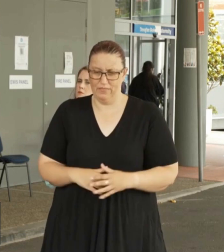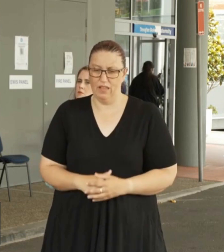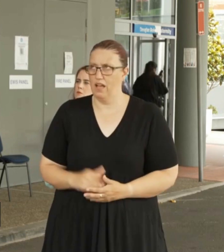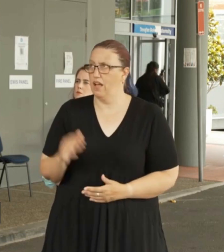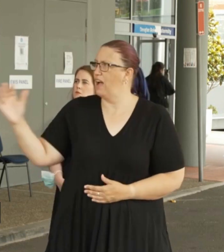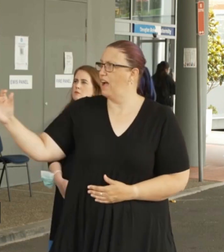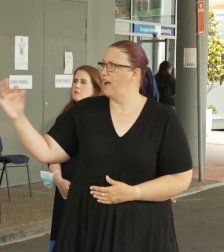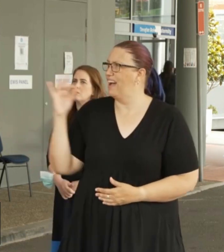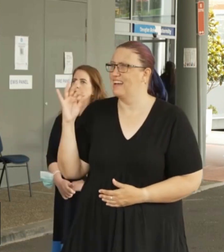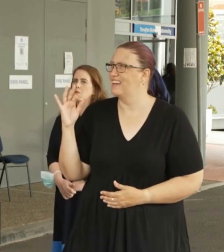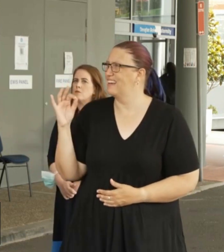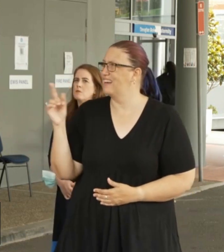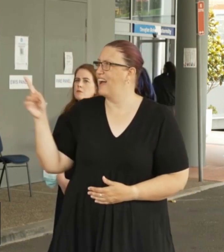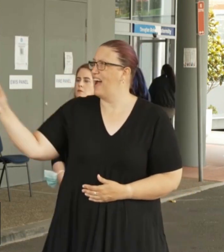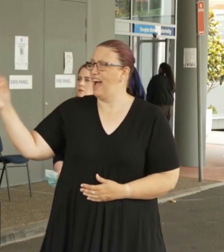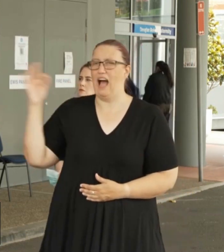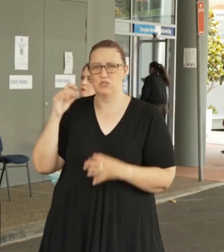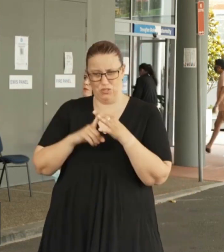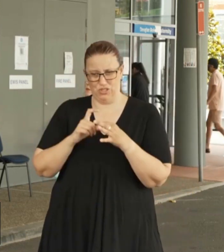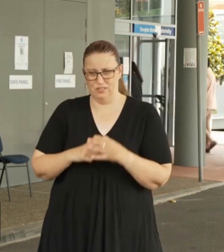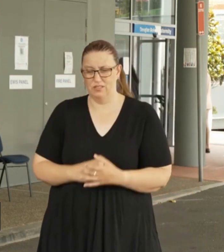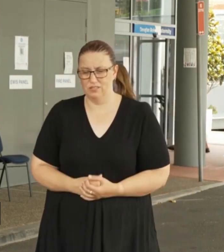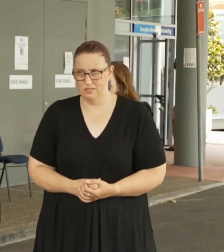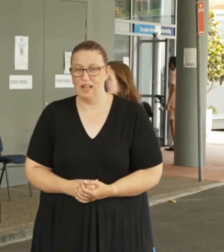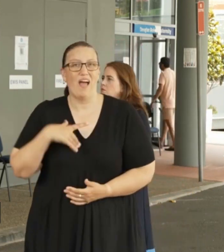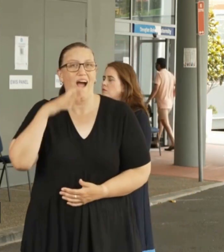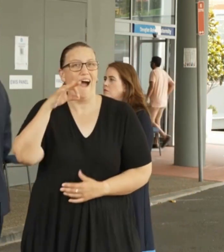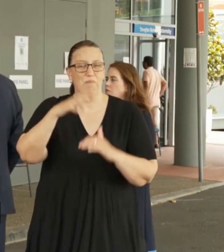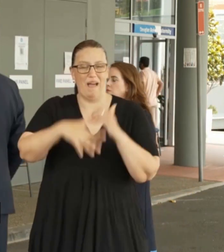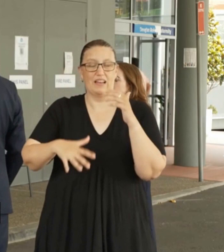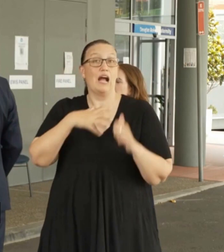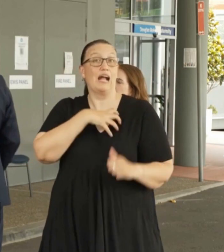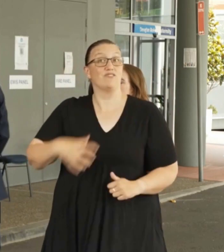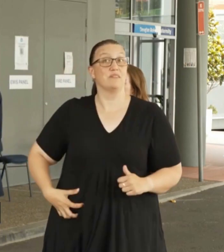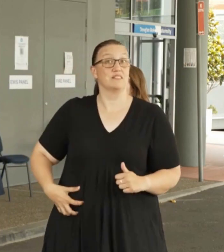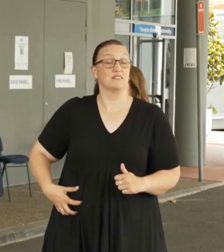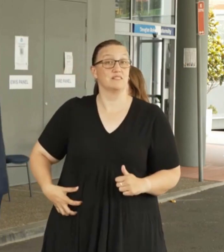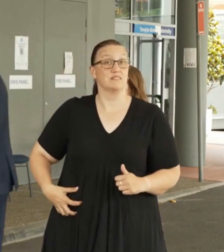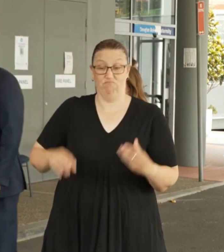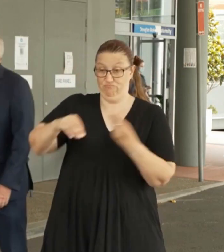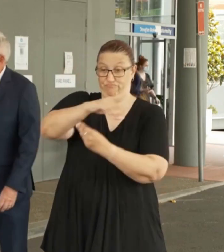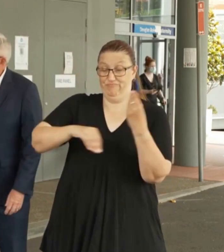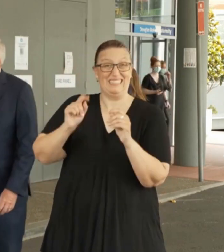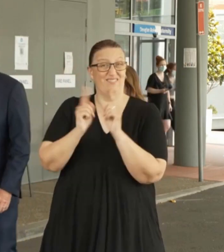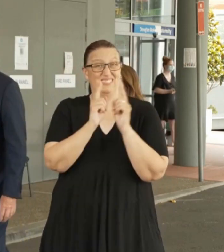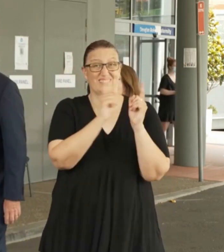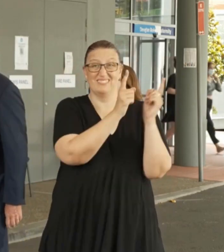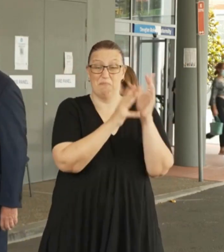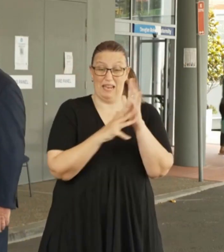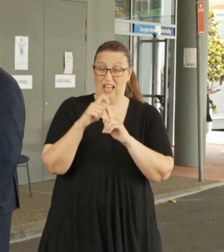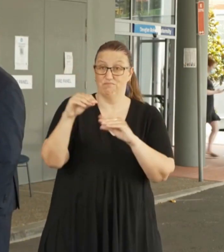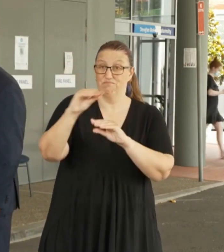about Sorry, there was somebody else? No. Sorry? Unless you want to answer to Mr. Hazzard of the